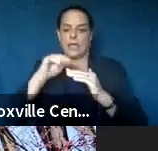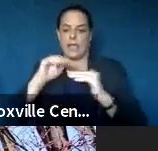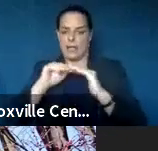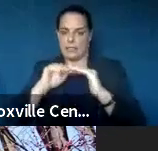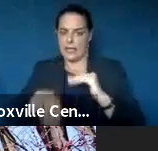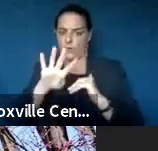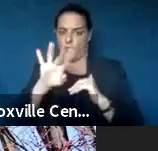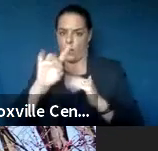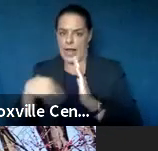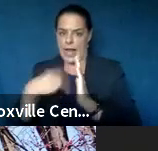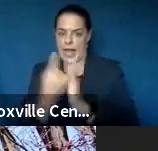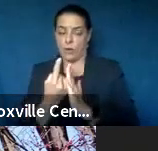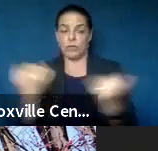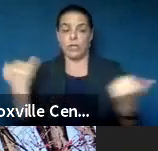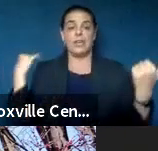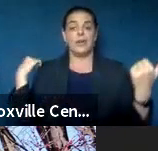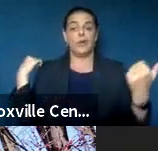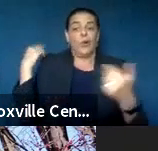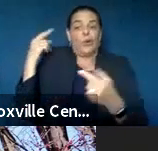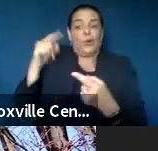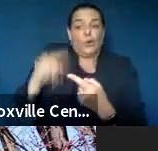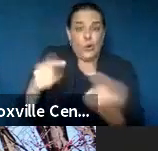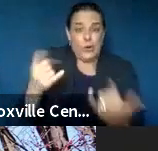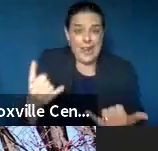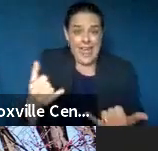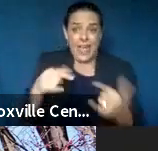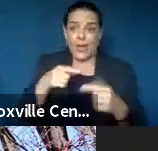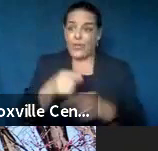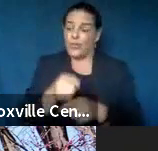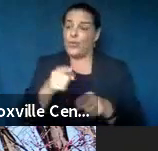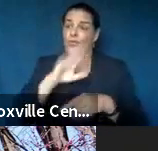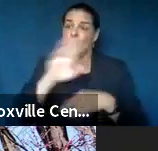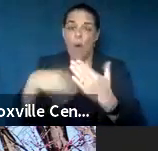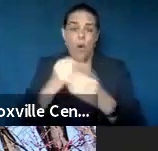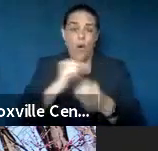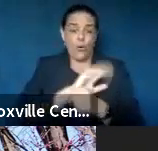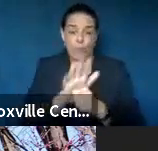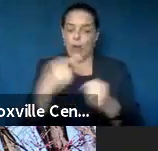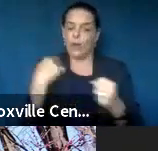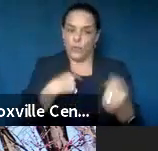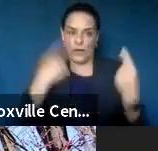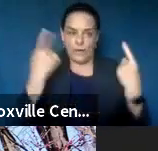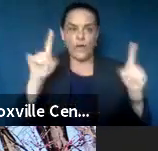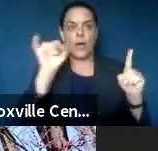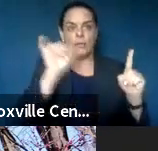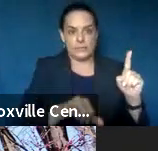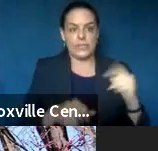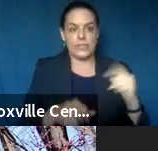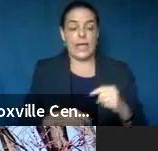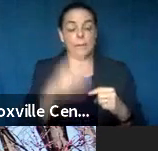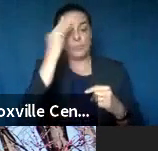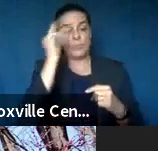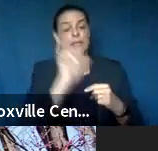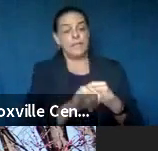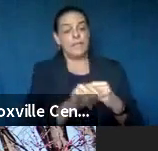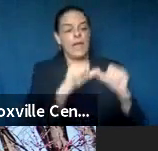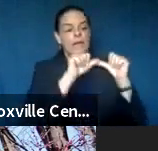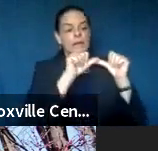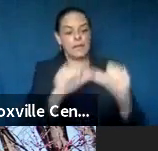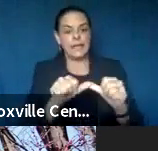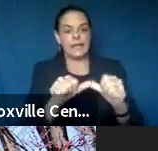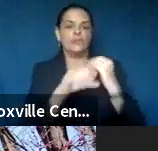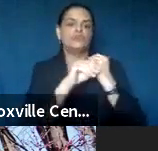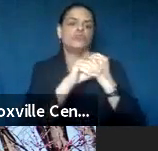date, throughout this pandemic, we have accomplished that for all of our cases and contacts. Because of this benchmark continues to be represented